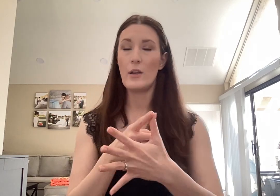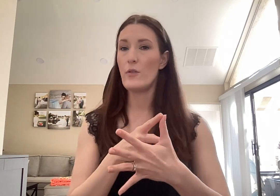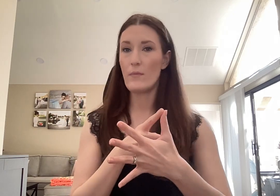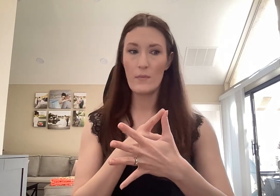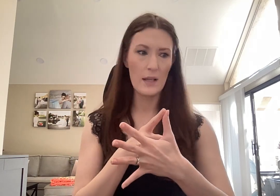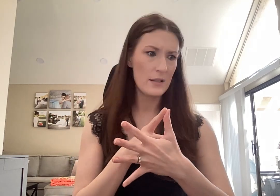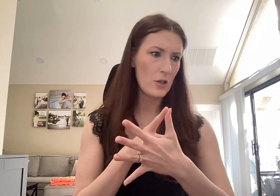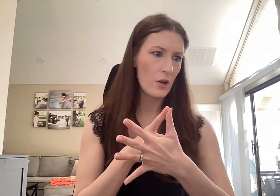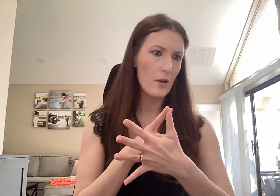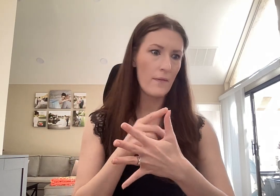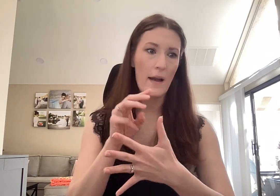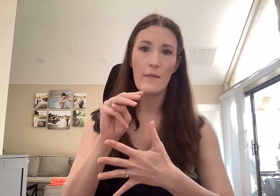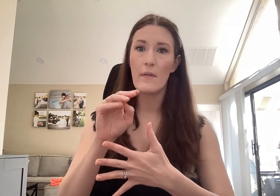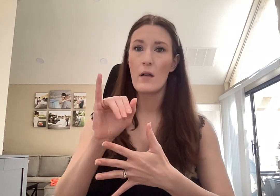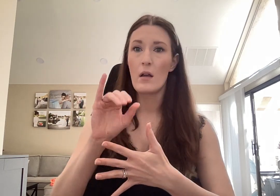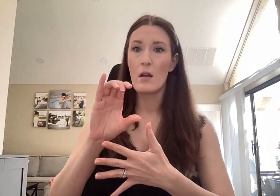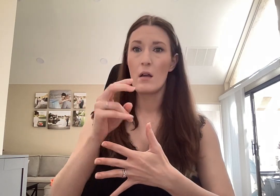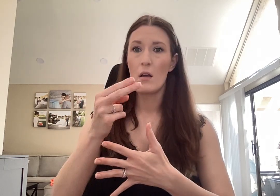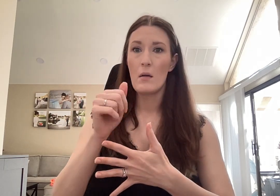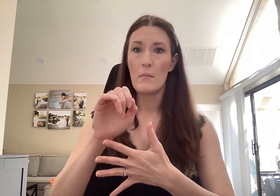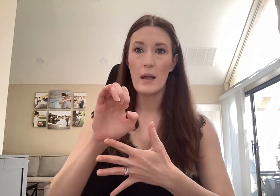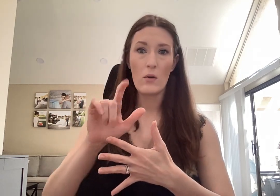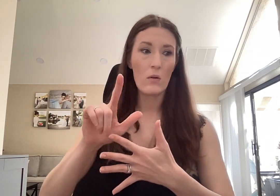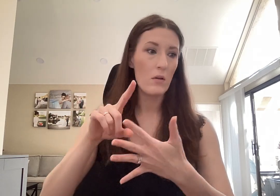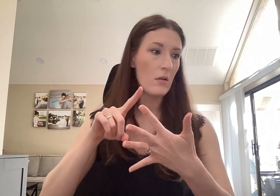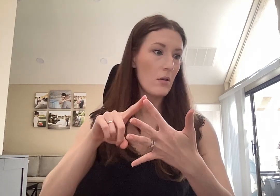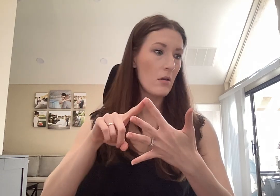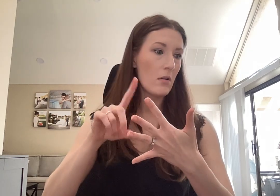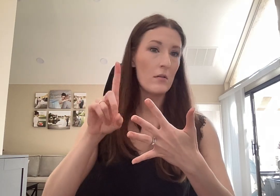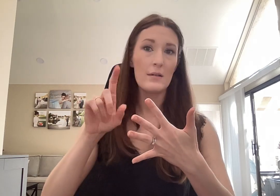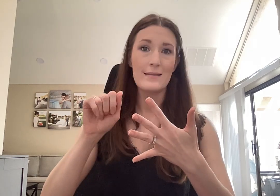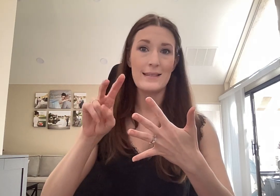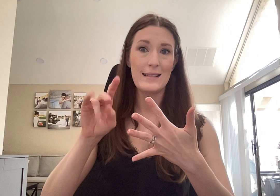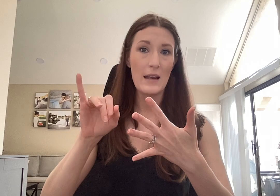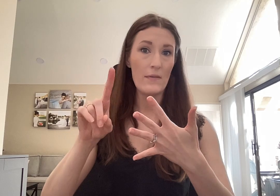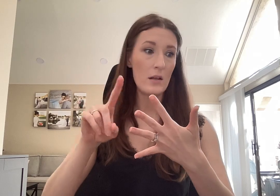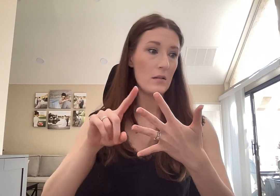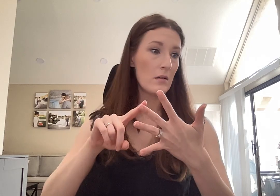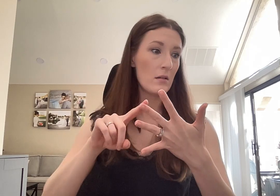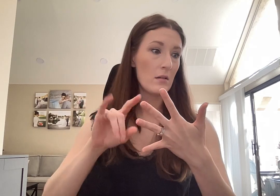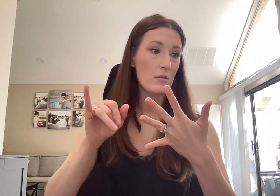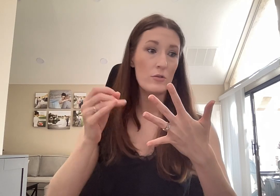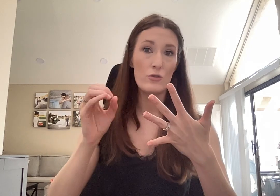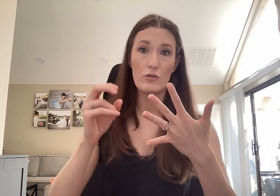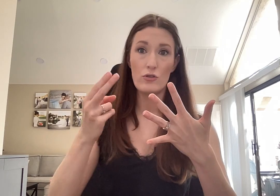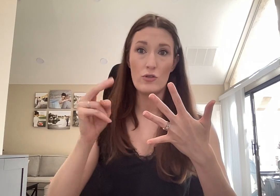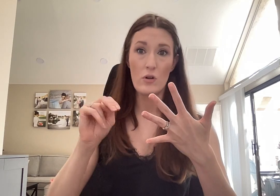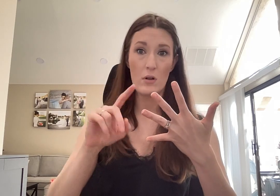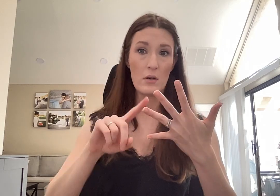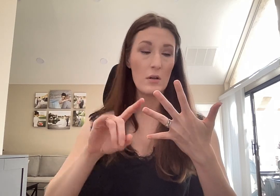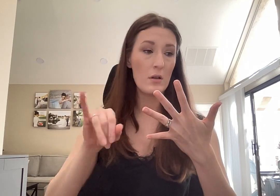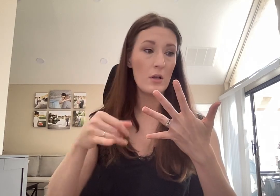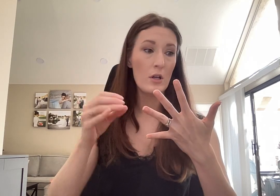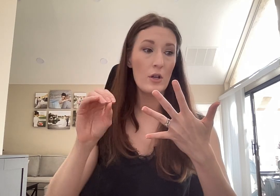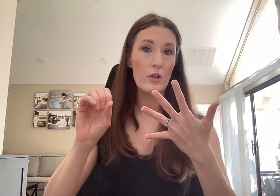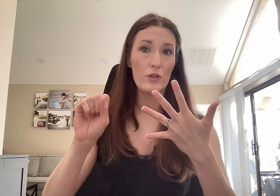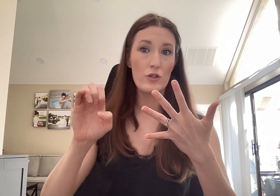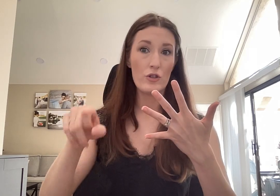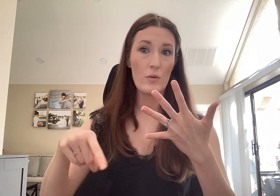you list your 5. Michael, David, John,